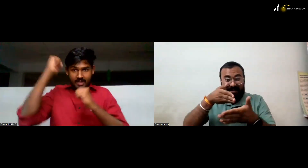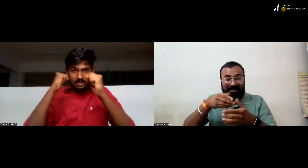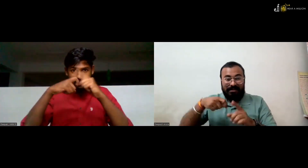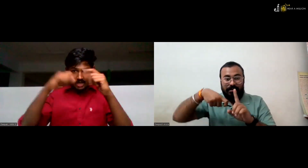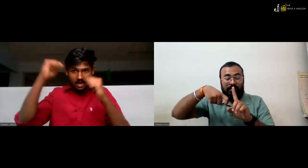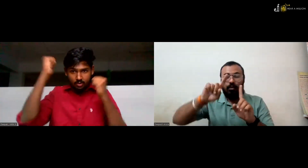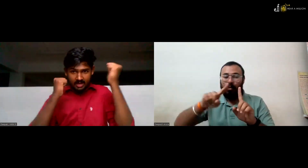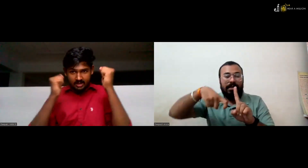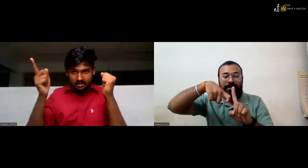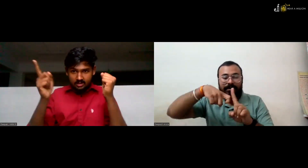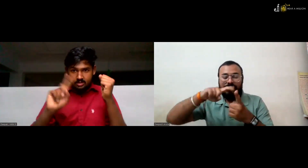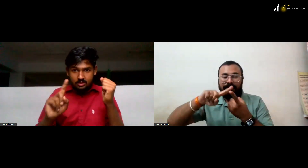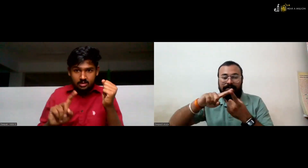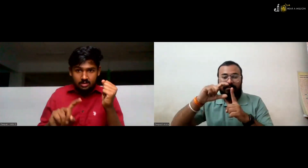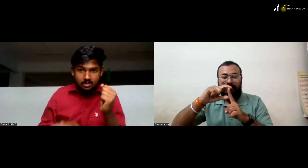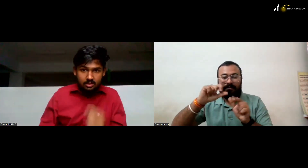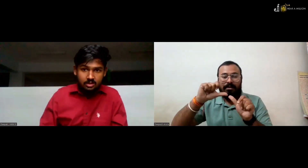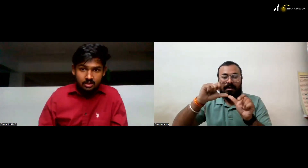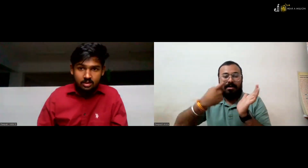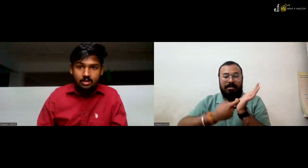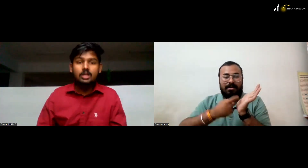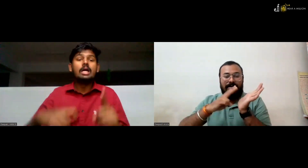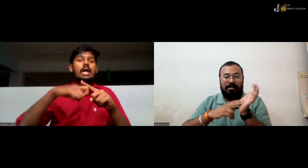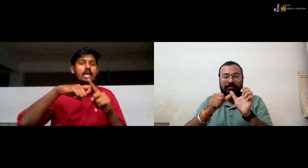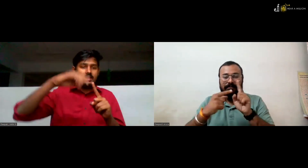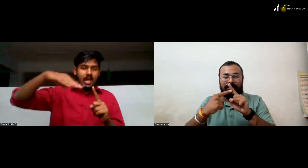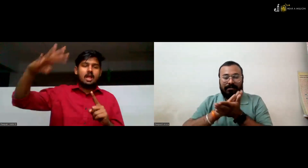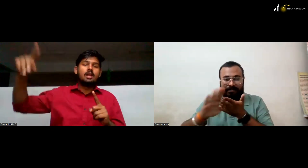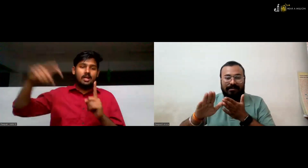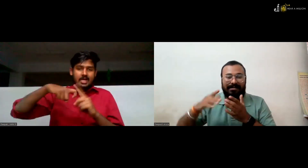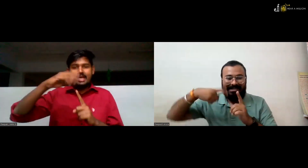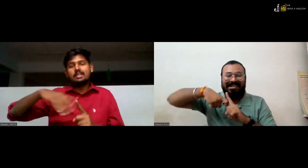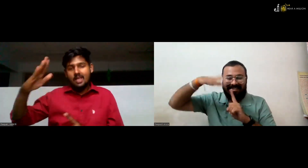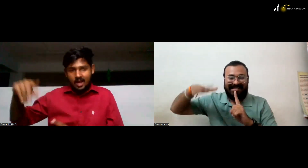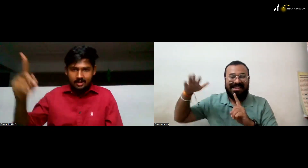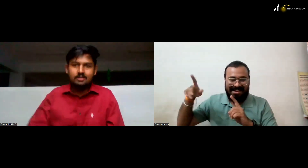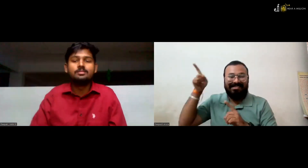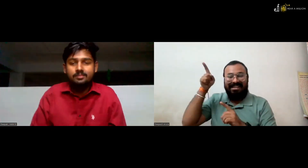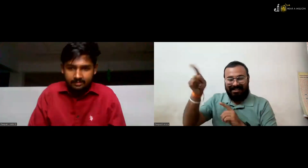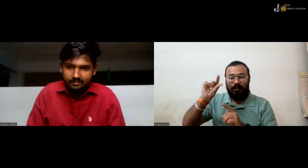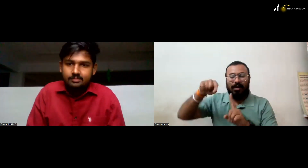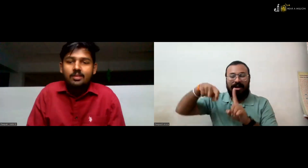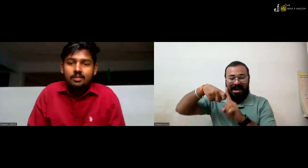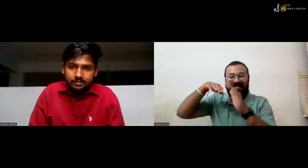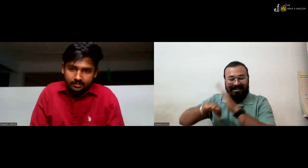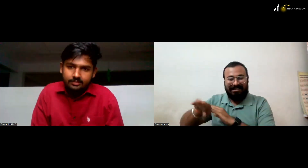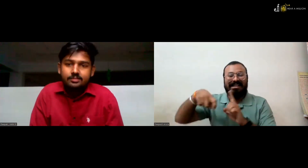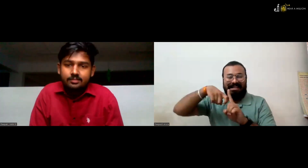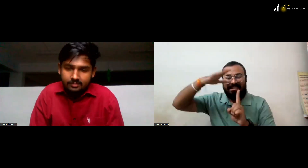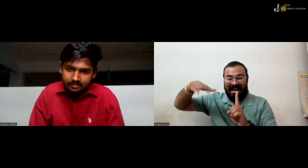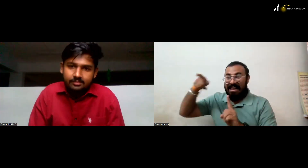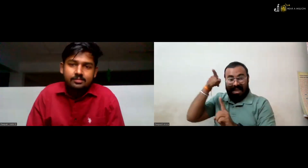that we can go any time in a year. No, I was saying about Kedarnath, Deepak.